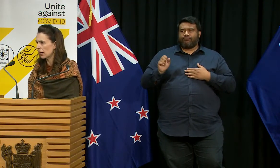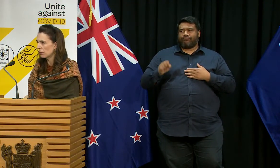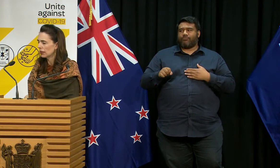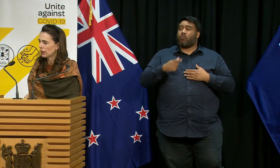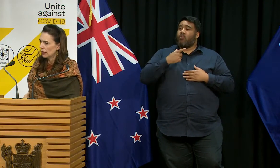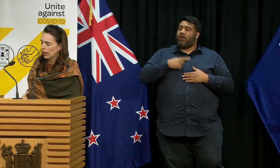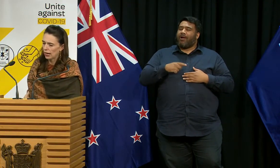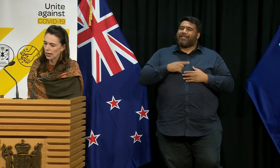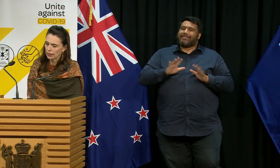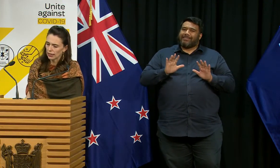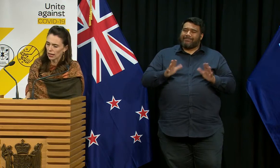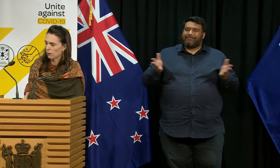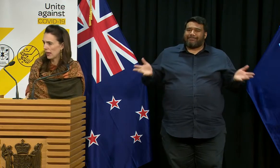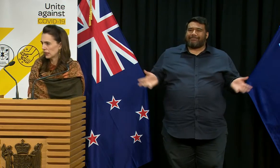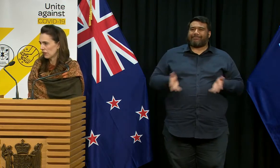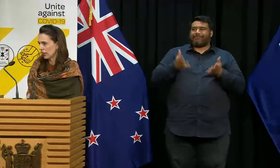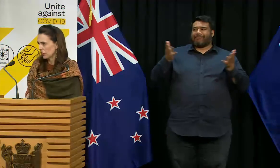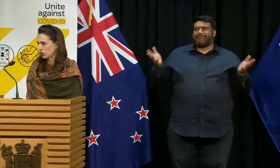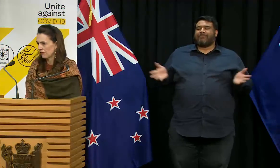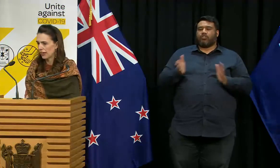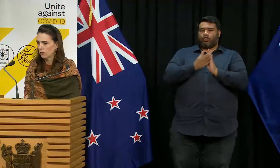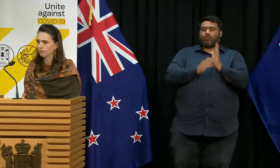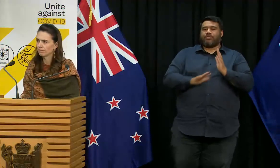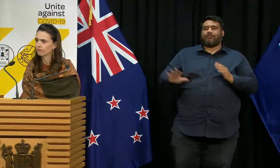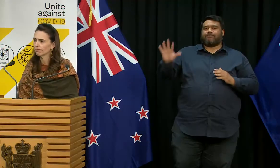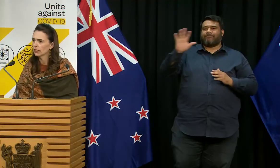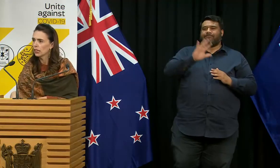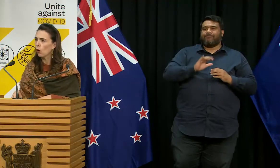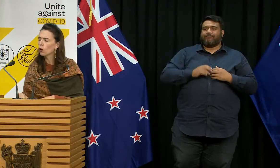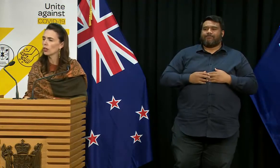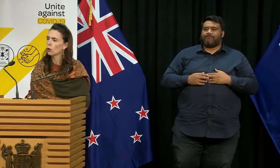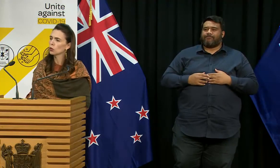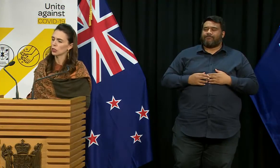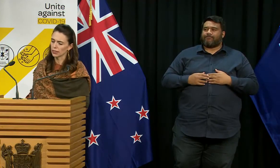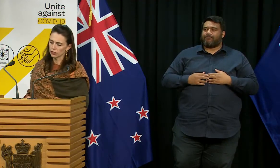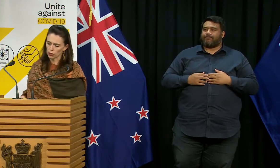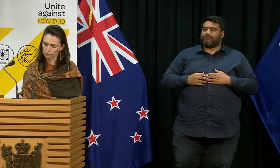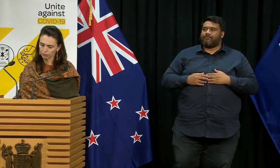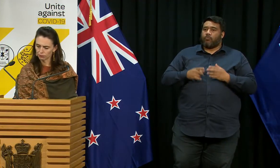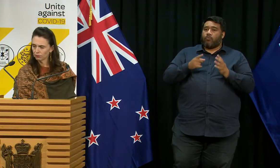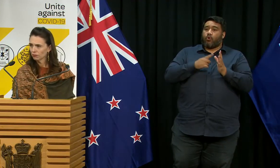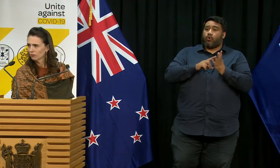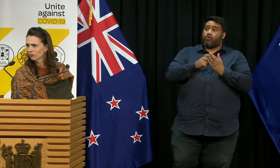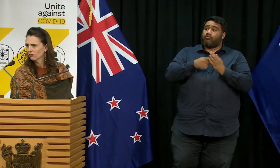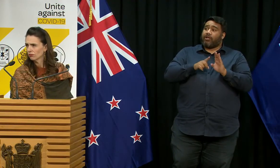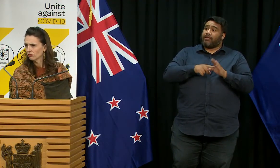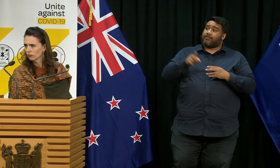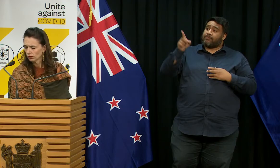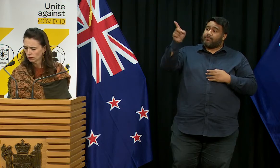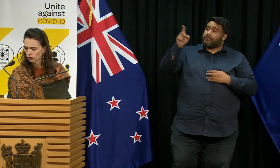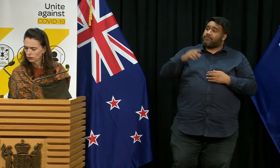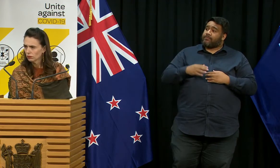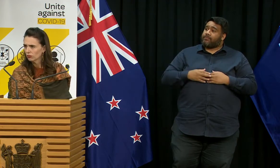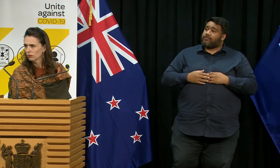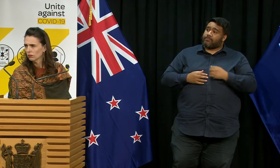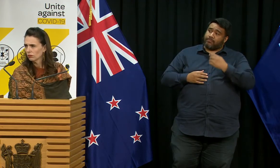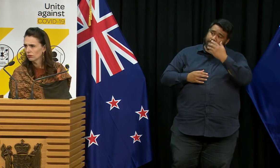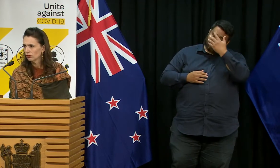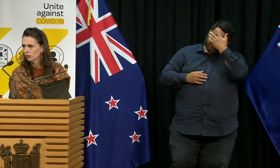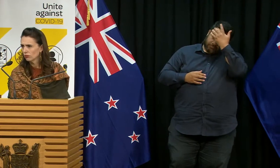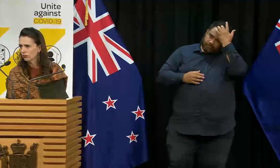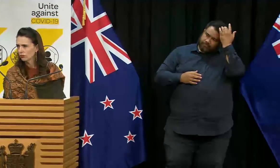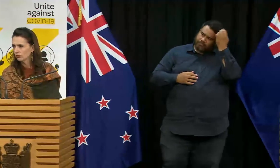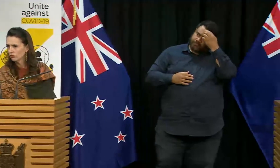to keep it up in other parts of the country for now. Audrey, sorry. Dr. Bloomfield, can you